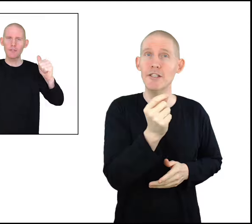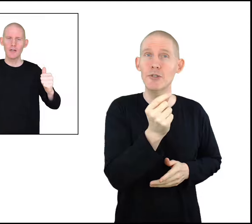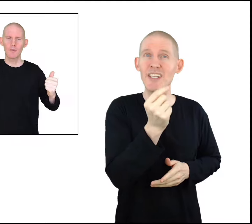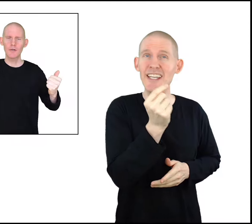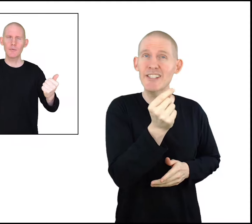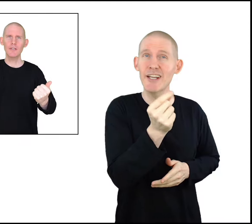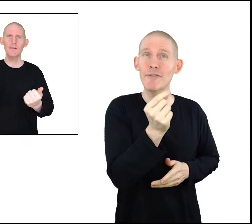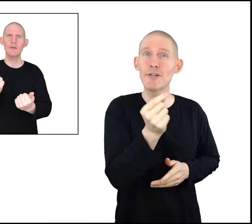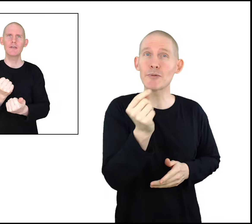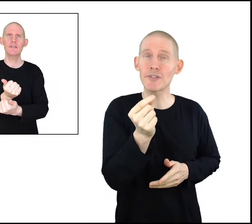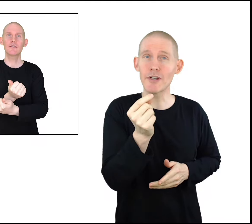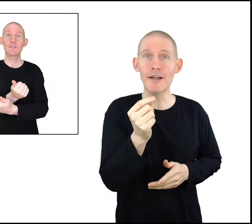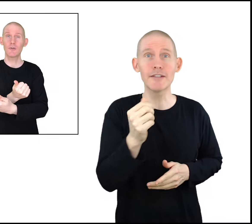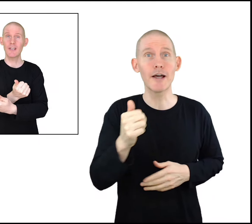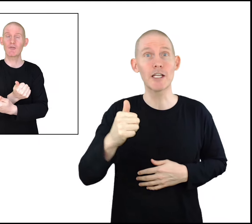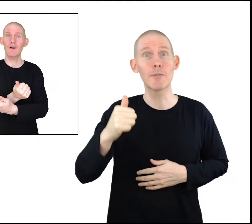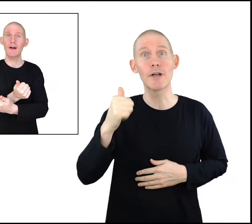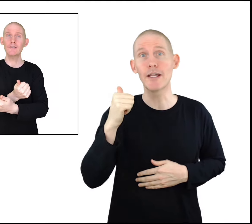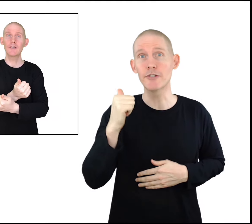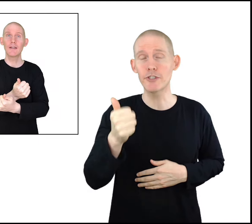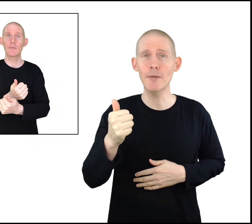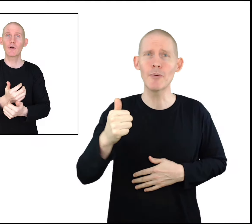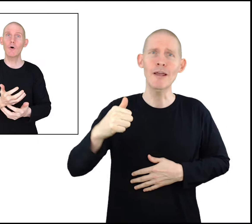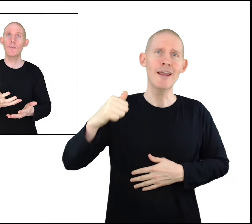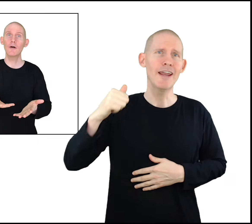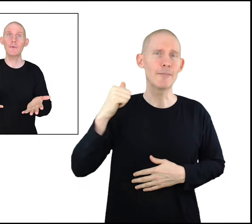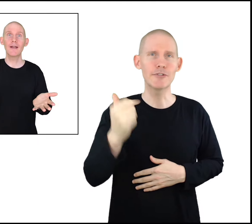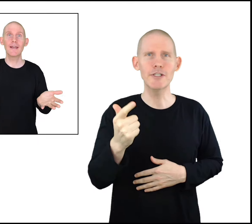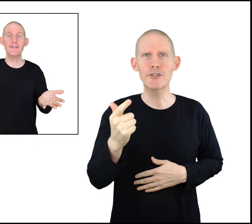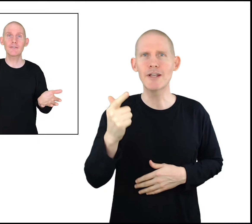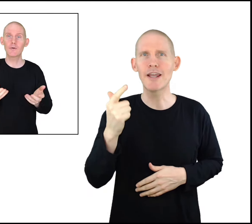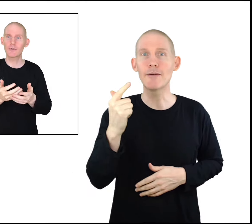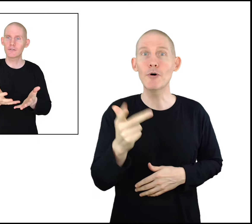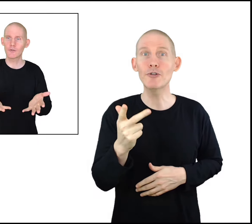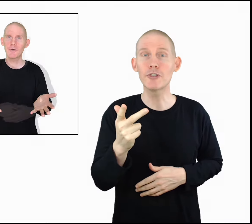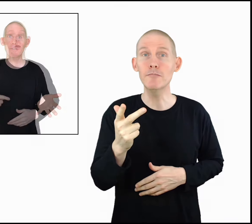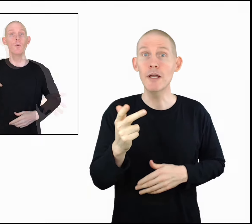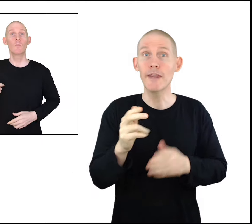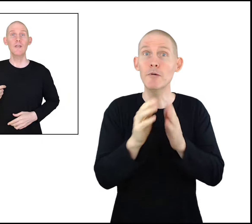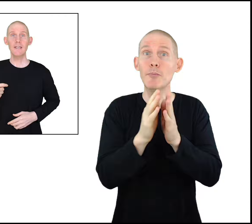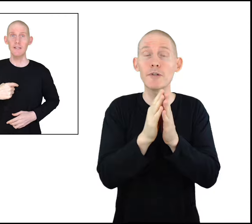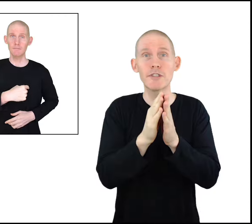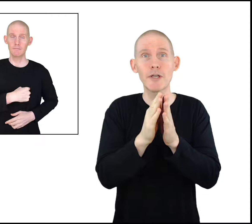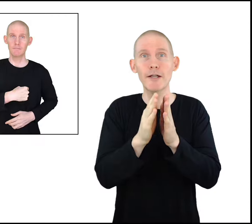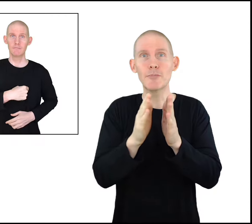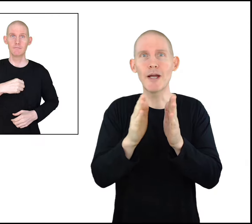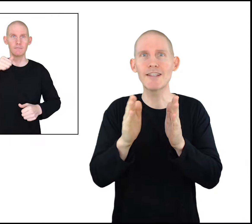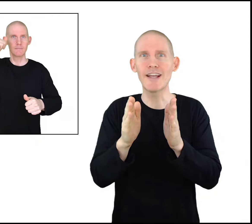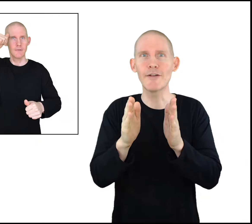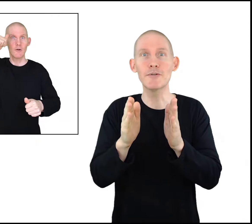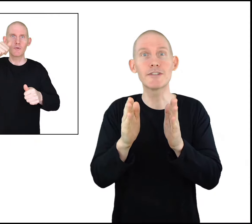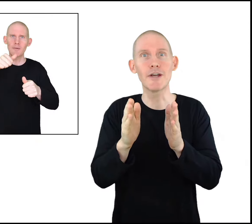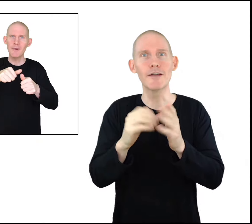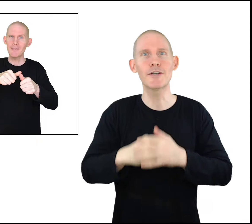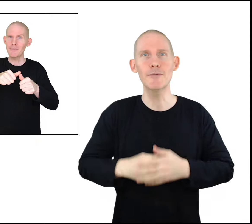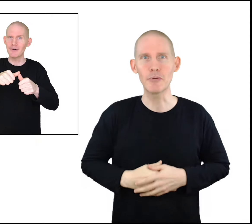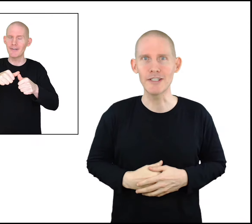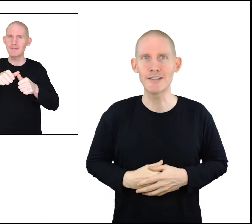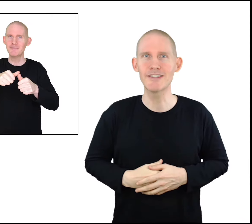you each individual sign, talking about hand shape, hand position, hand motion. Then we'll put the signs back together and sign the complete